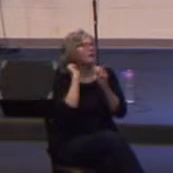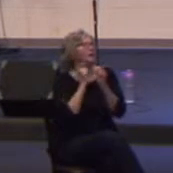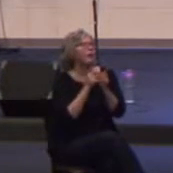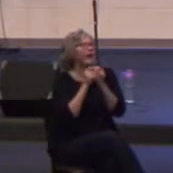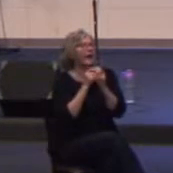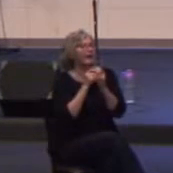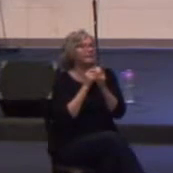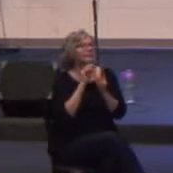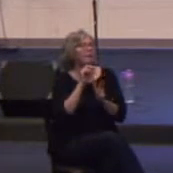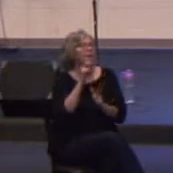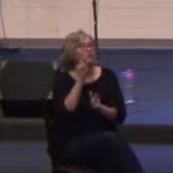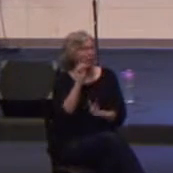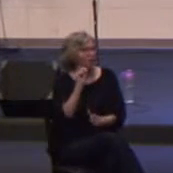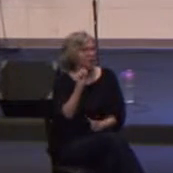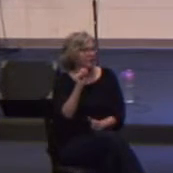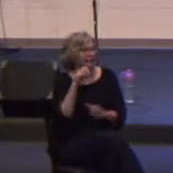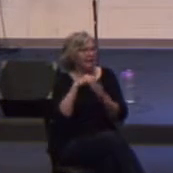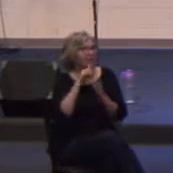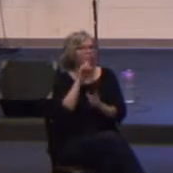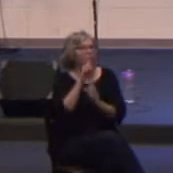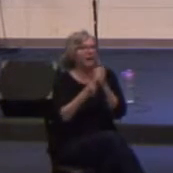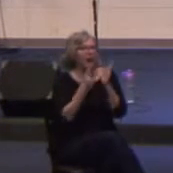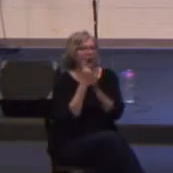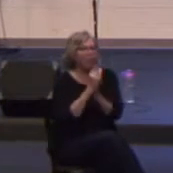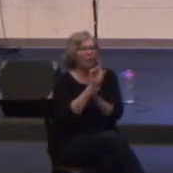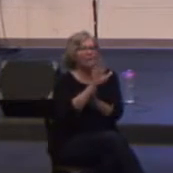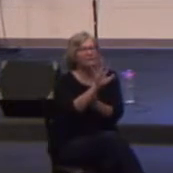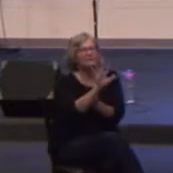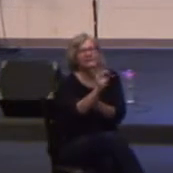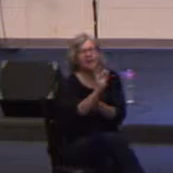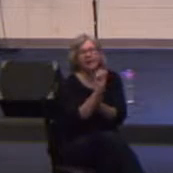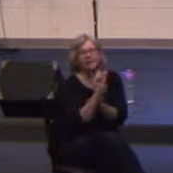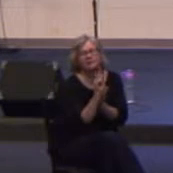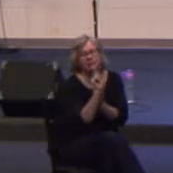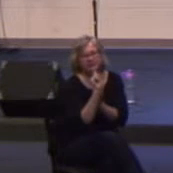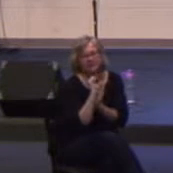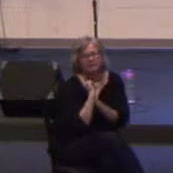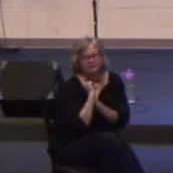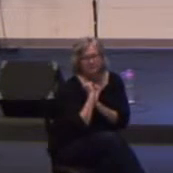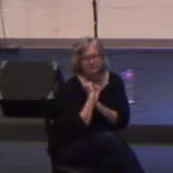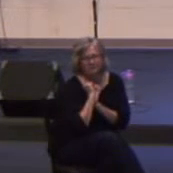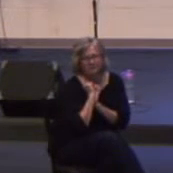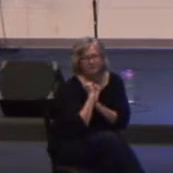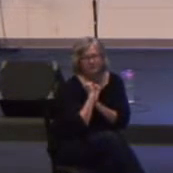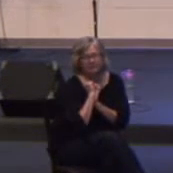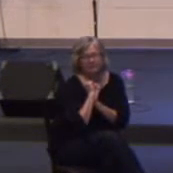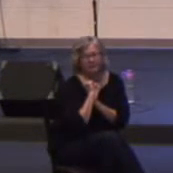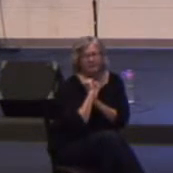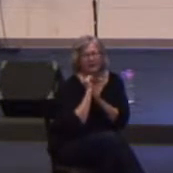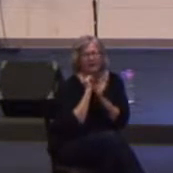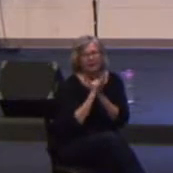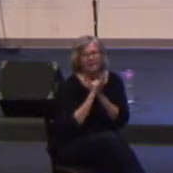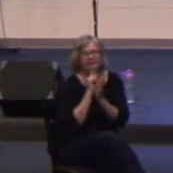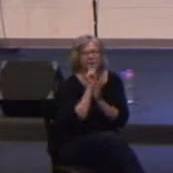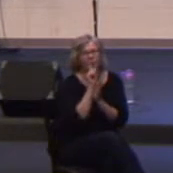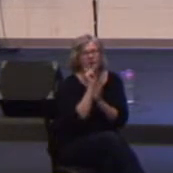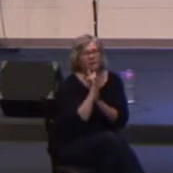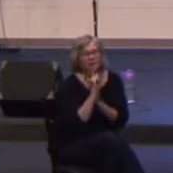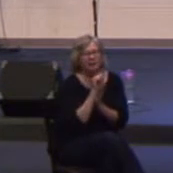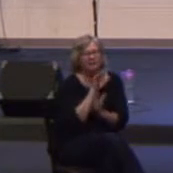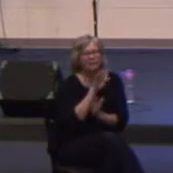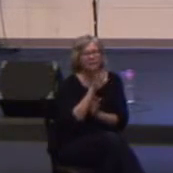minutes, and 40 seconds, which, if you're wondering, is 4 minutes and 34 seconds per mile.